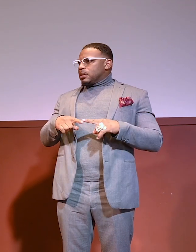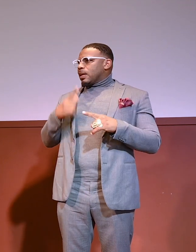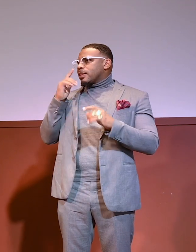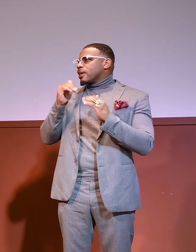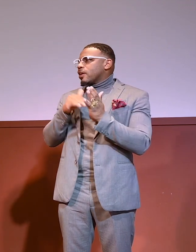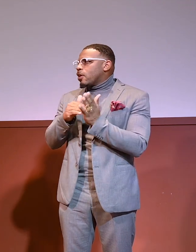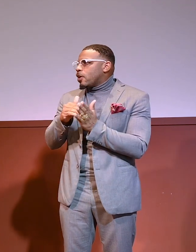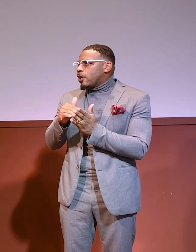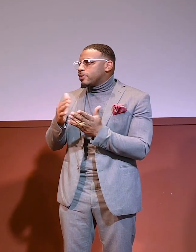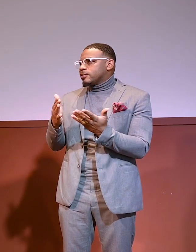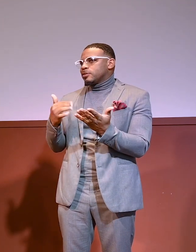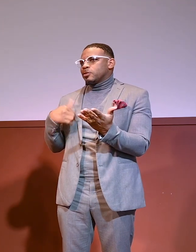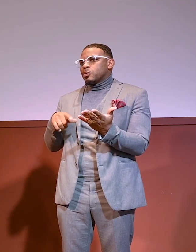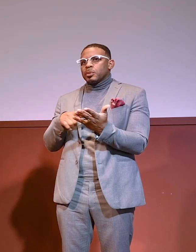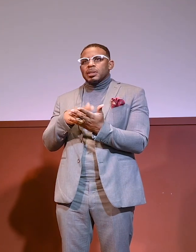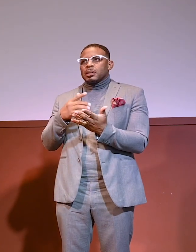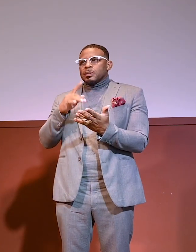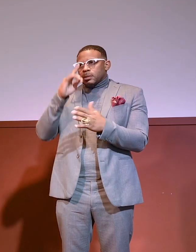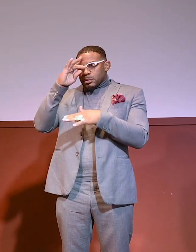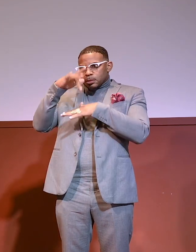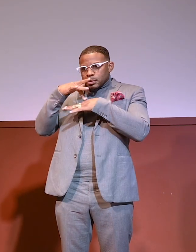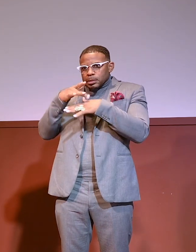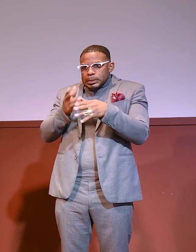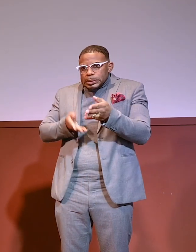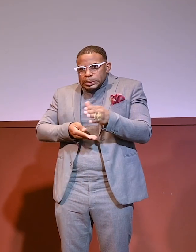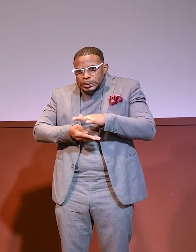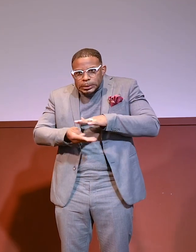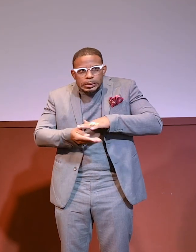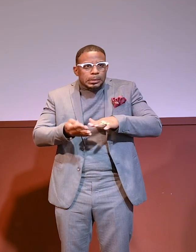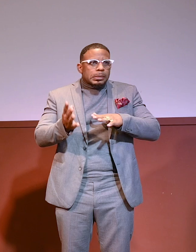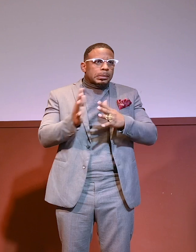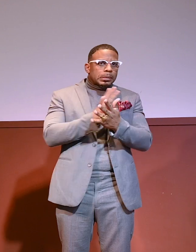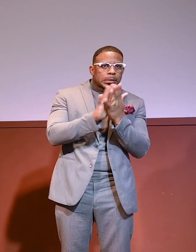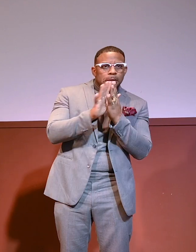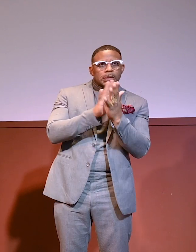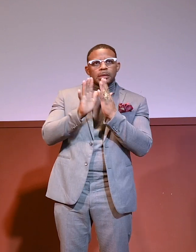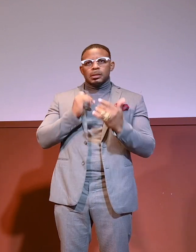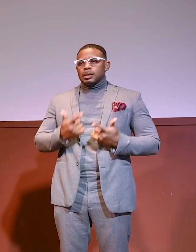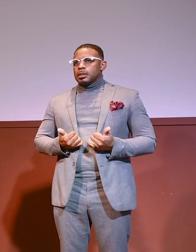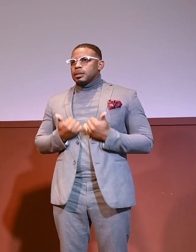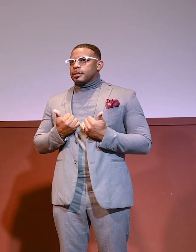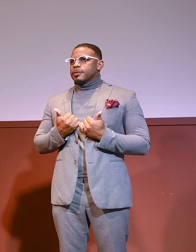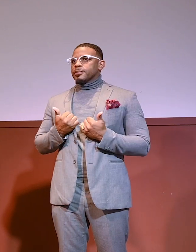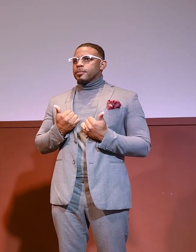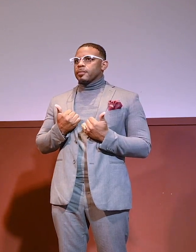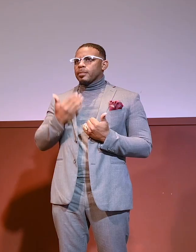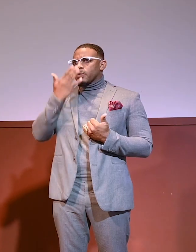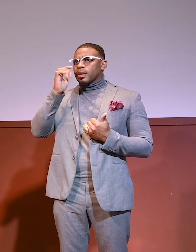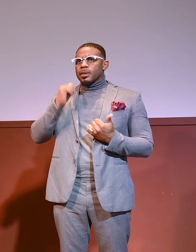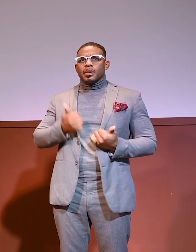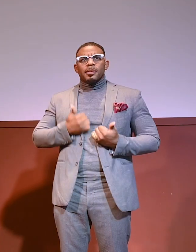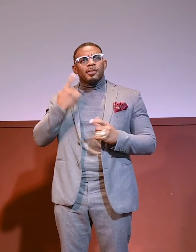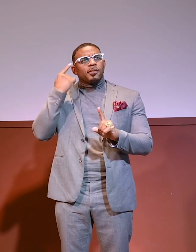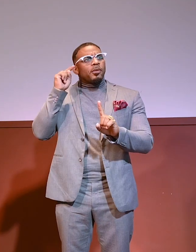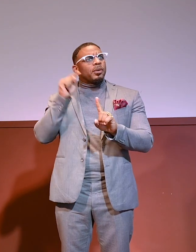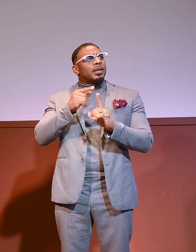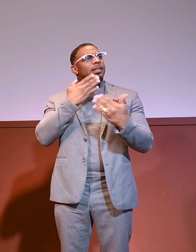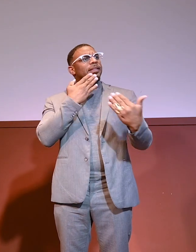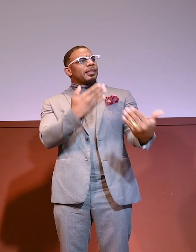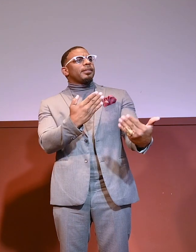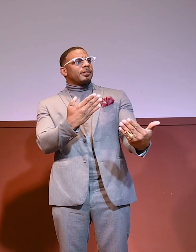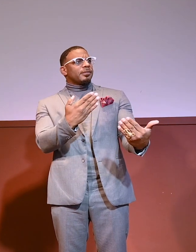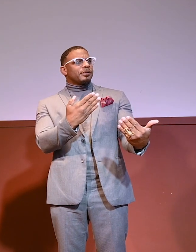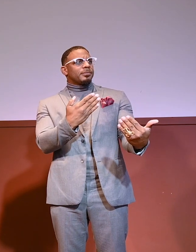think oftentimes we get caught up in the hustle and bustle of our lives and forget what we're living for, so thank